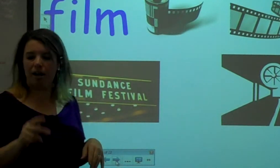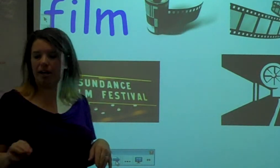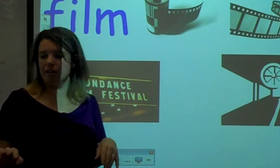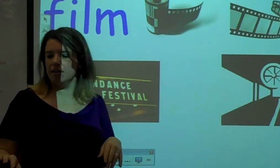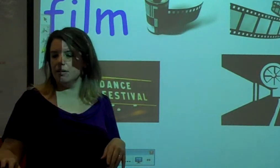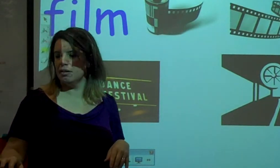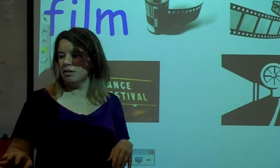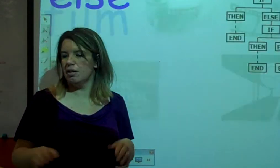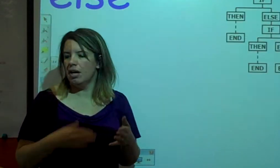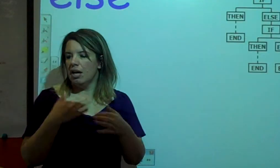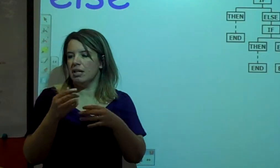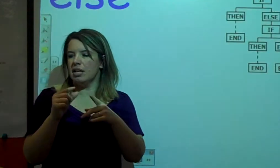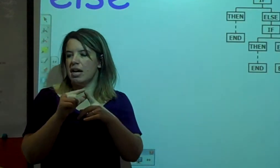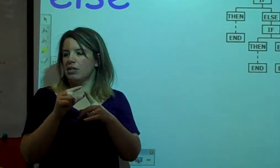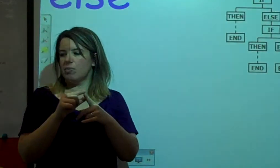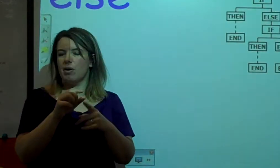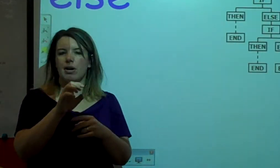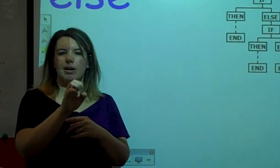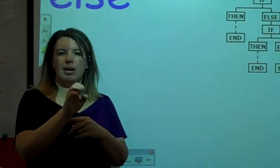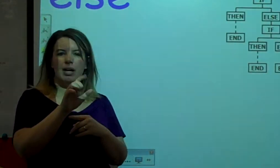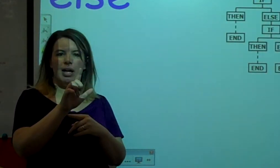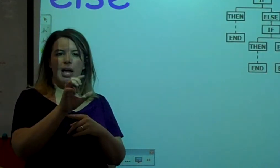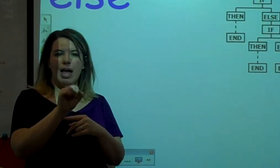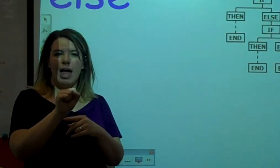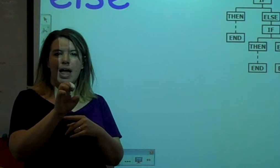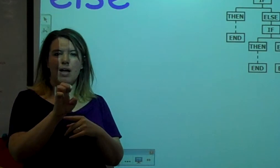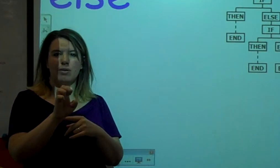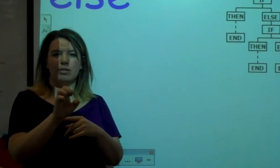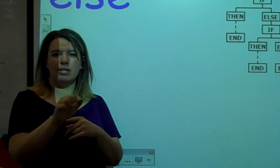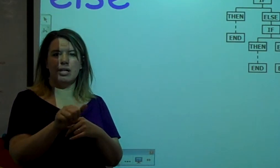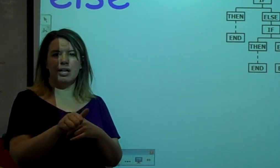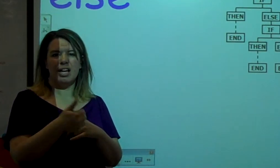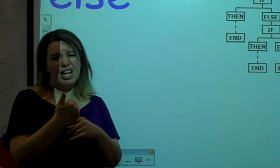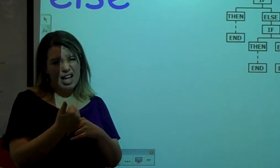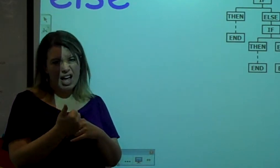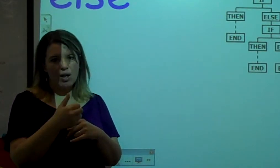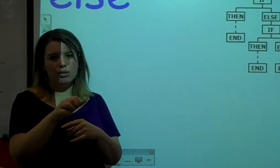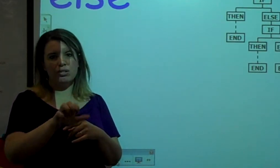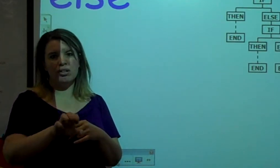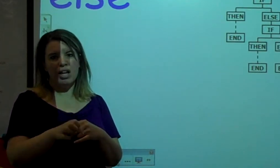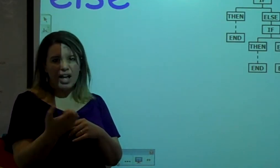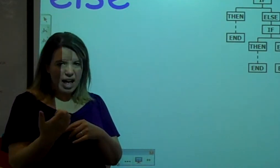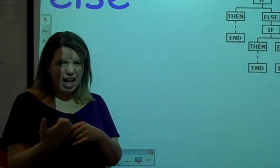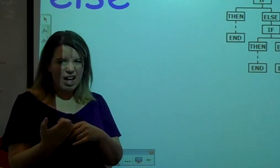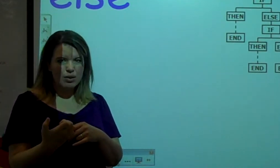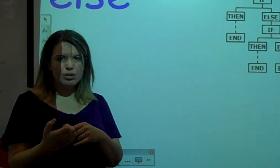Alright? The next word, else. Else.